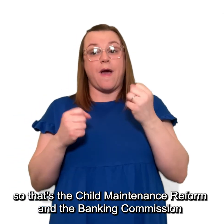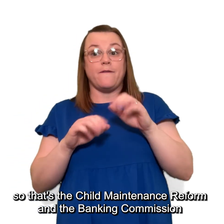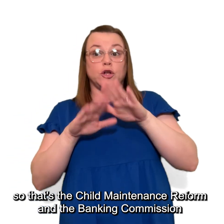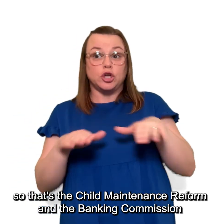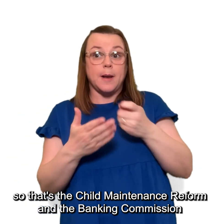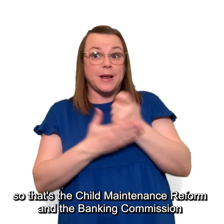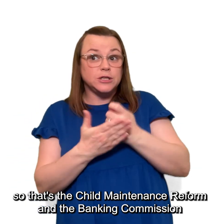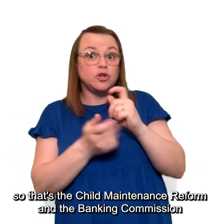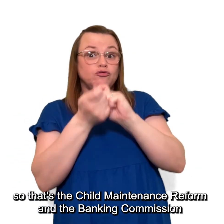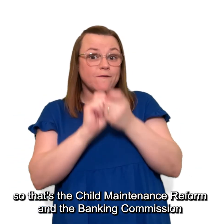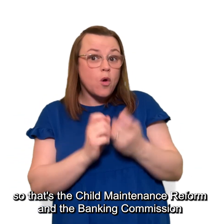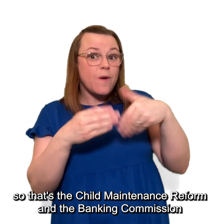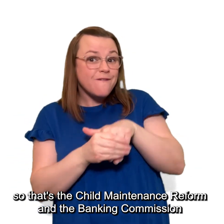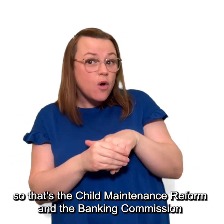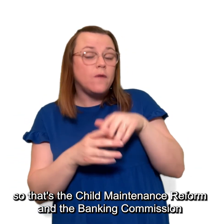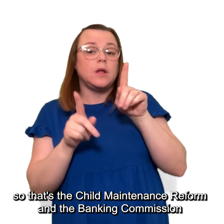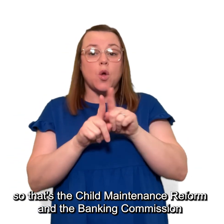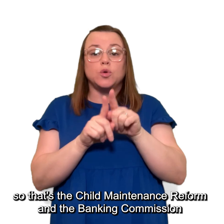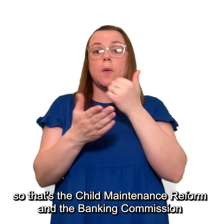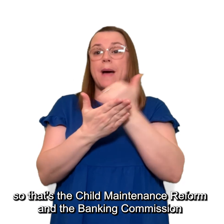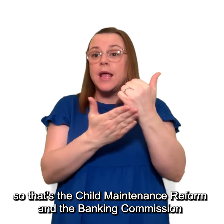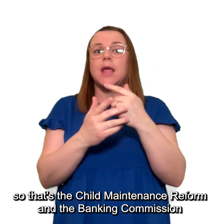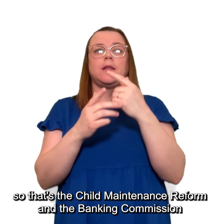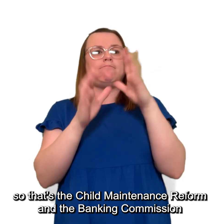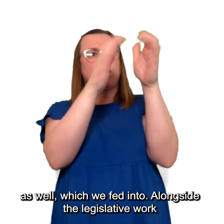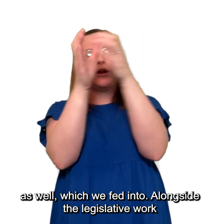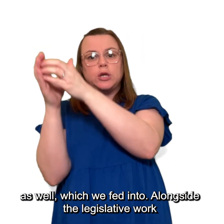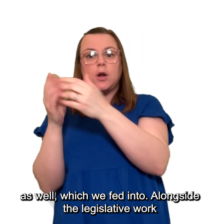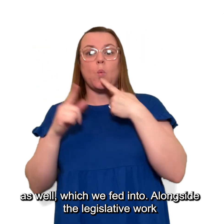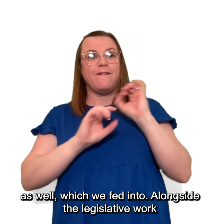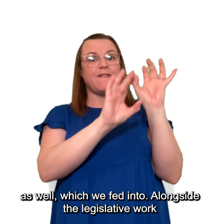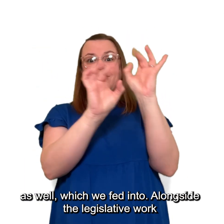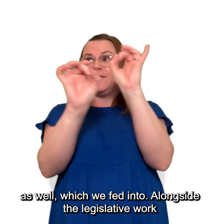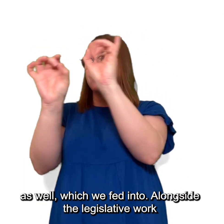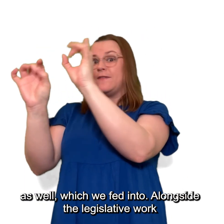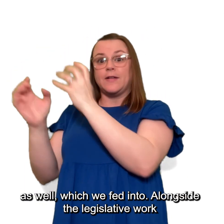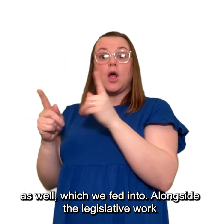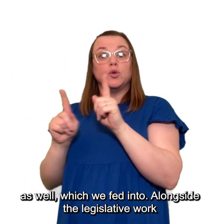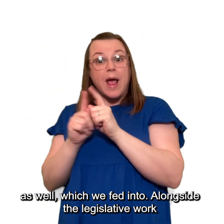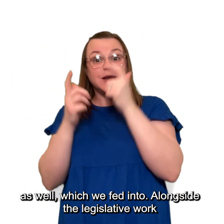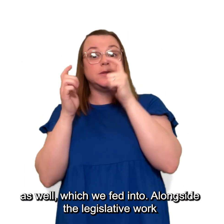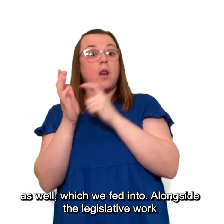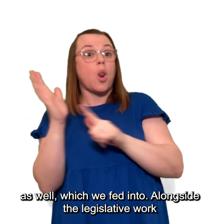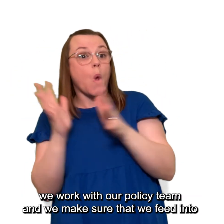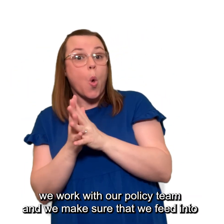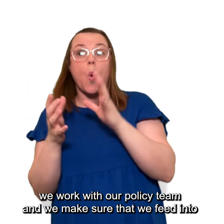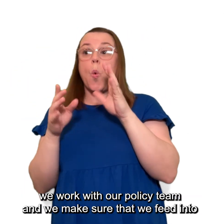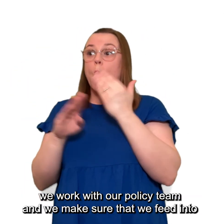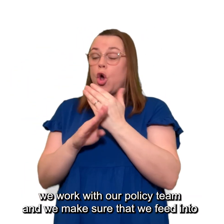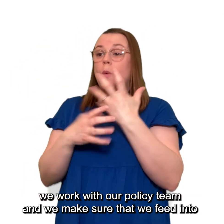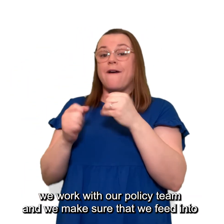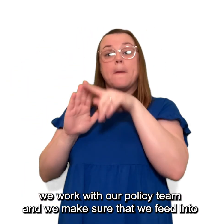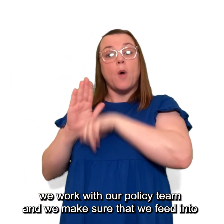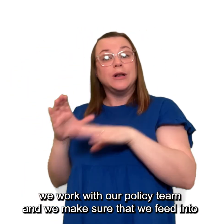that's the child maintenance reform and the Banking Commission as well, which we fed into. Alongside the legislative work, we work